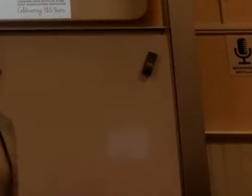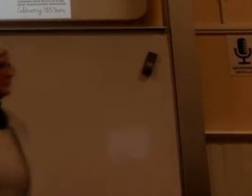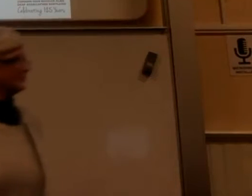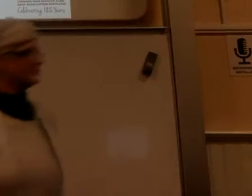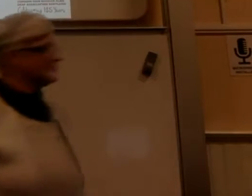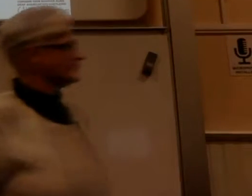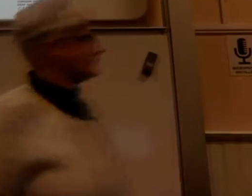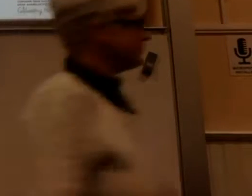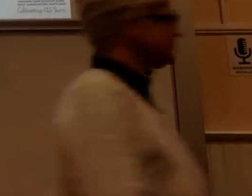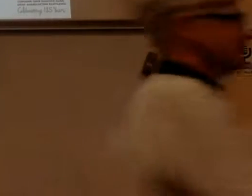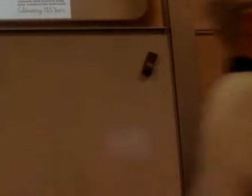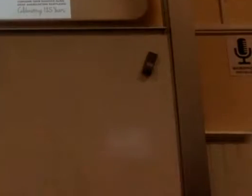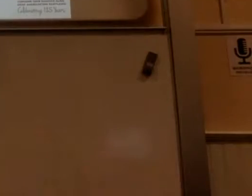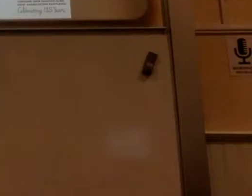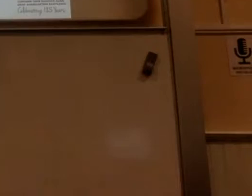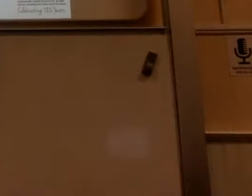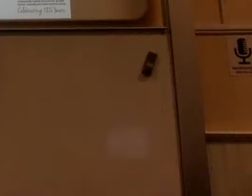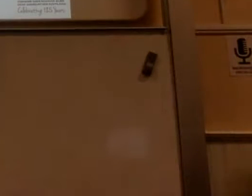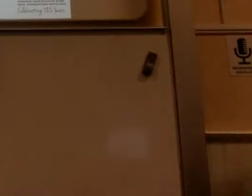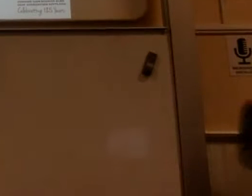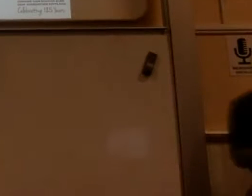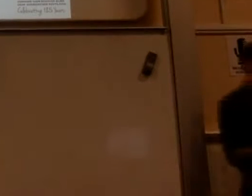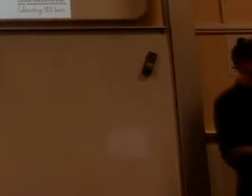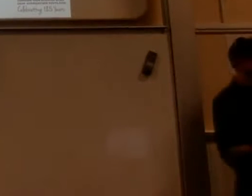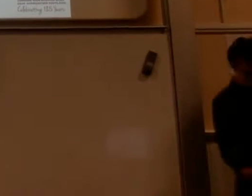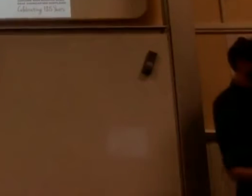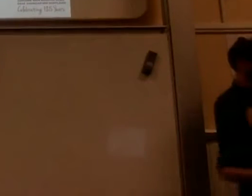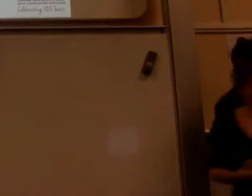be involved in that?